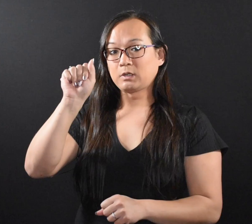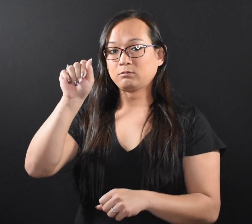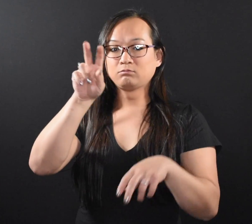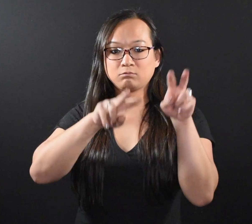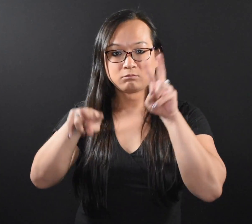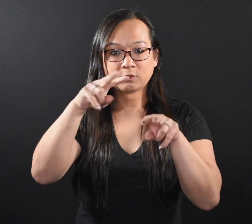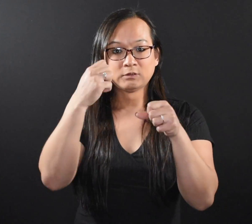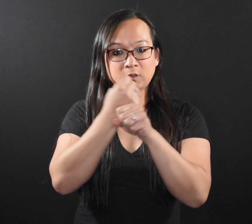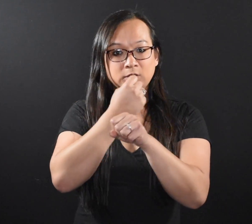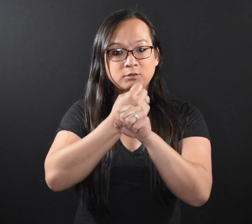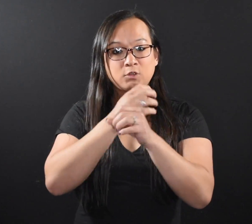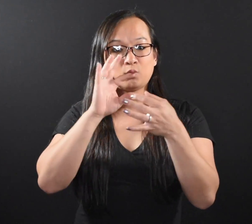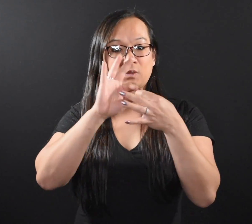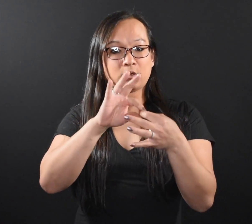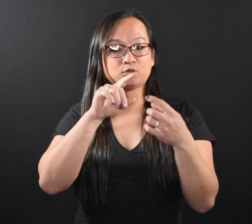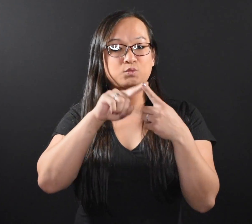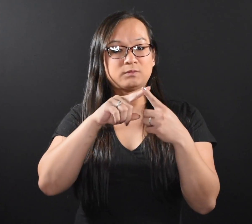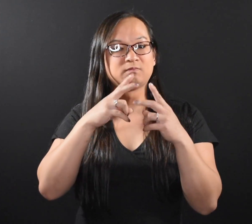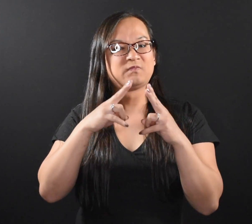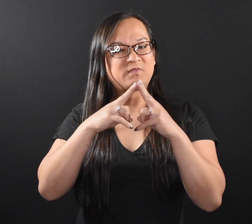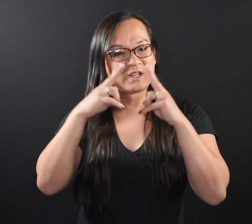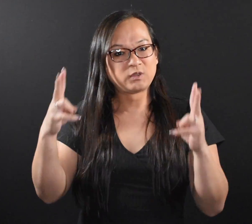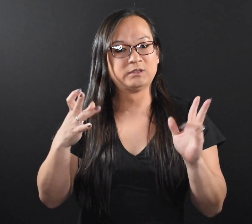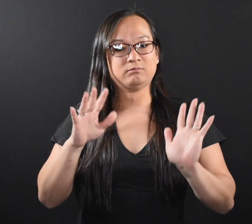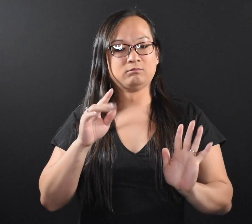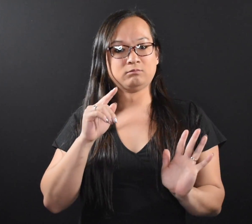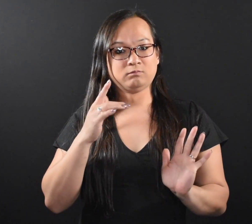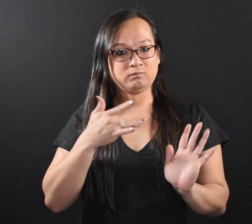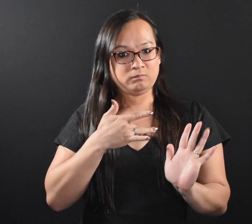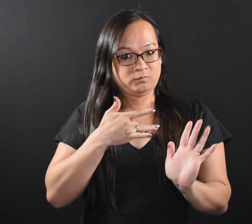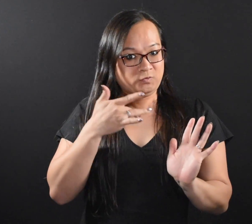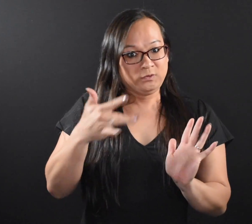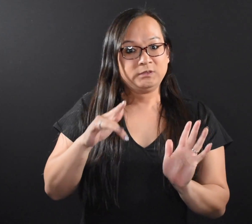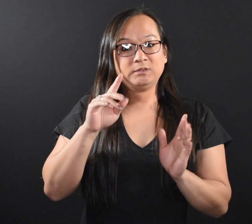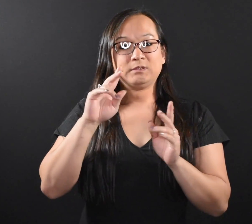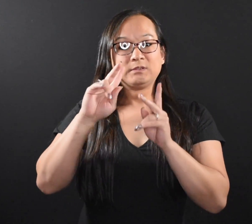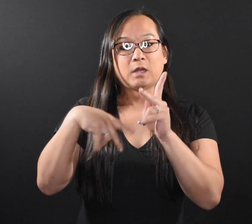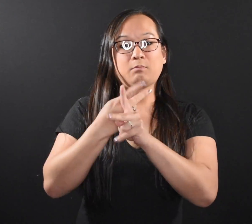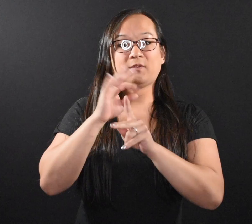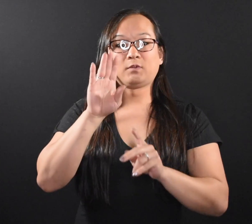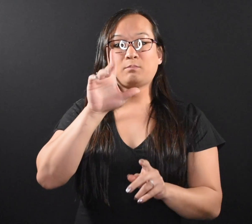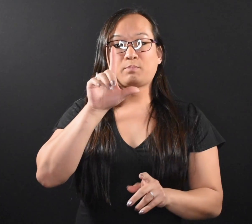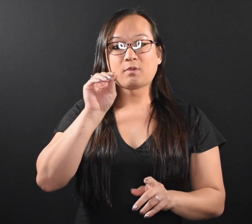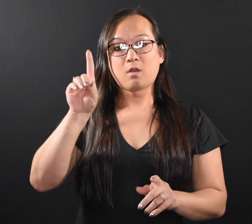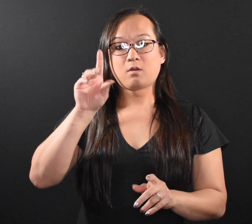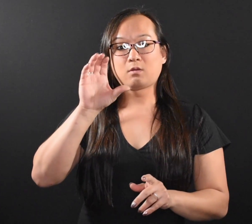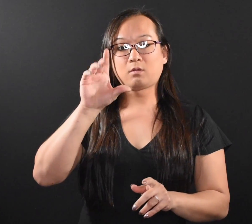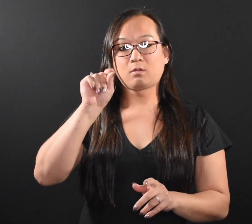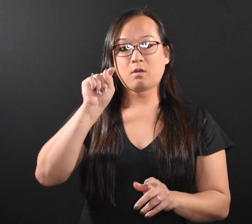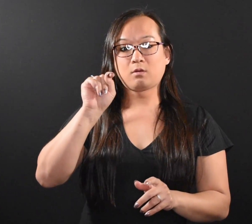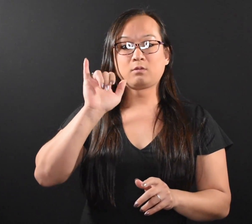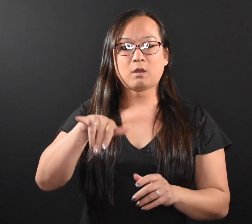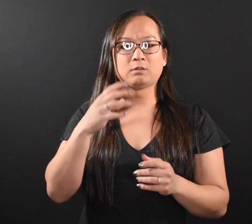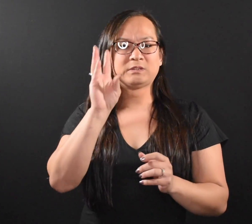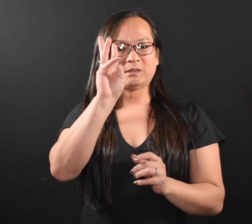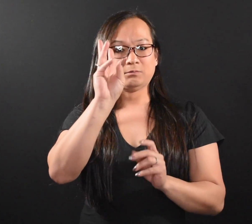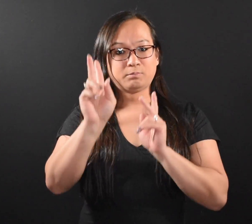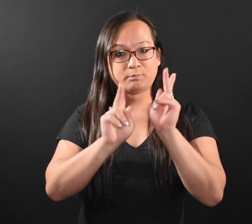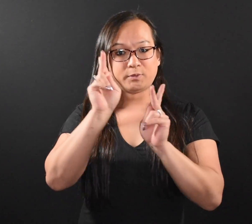FDA, review data about an extremely rare type of blood clot that has been reported in 6 people who